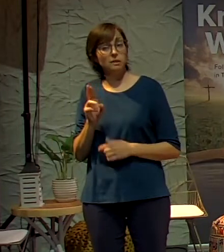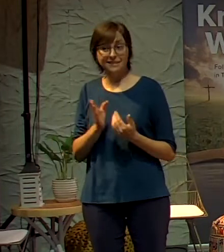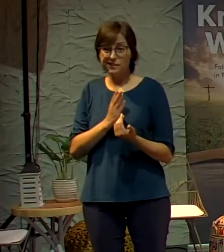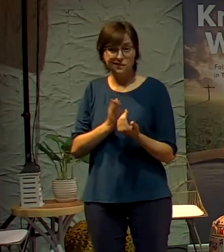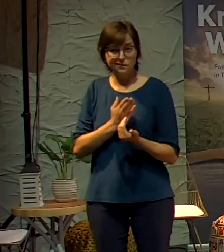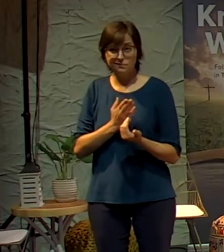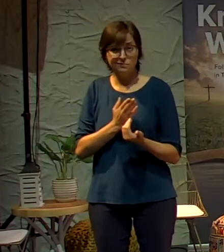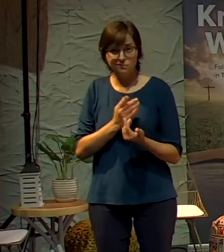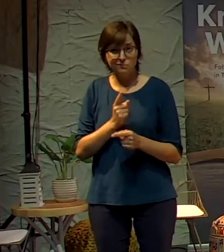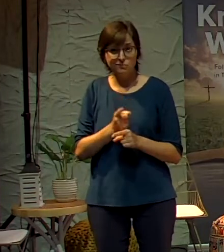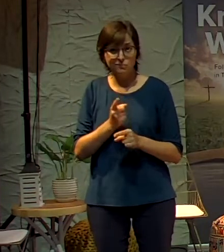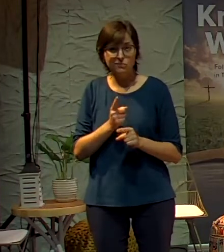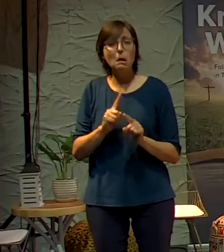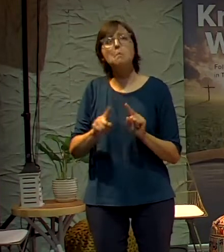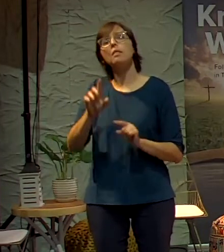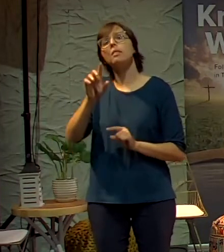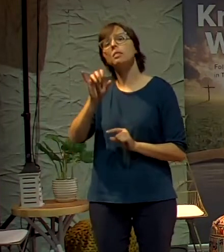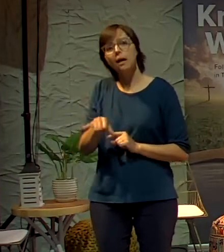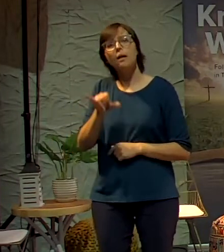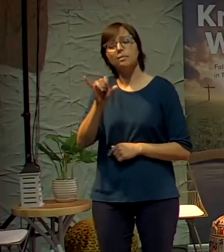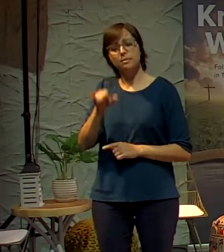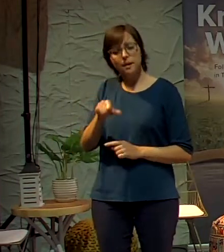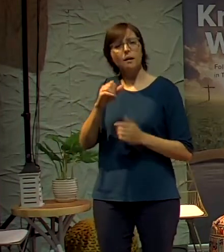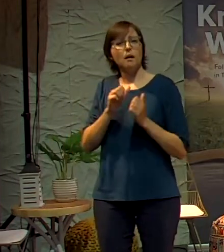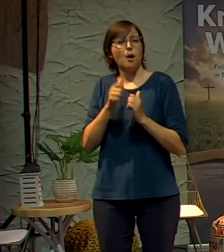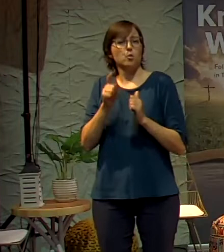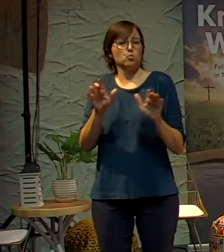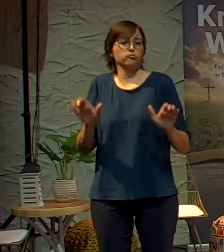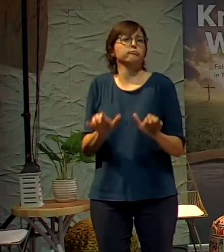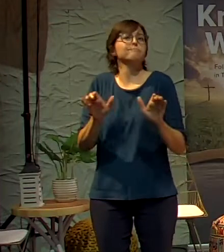But that's what activates mercy. There's